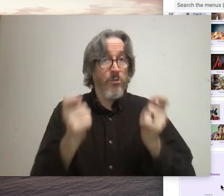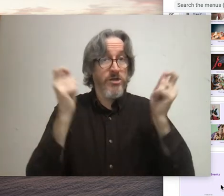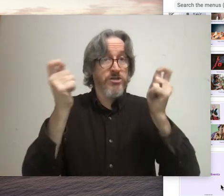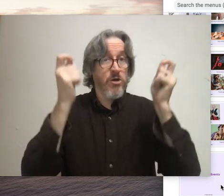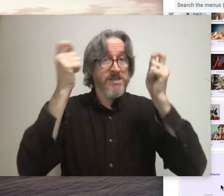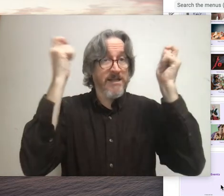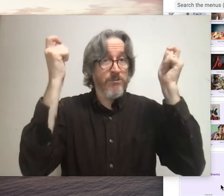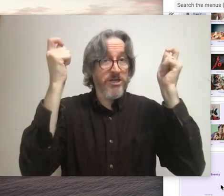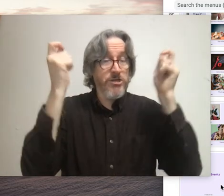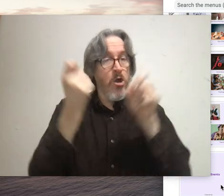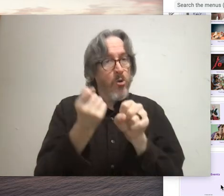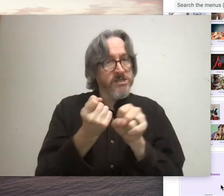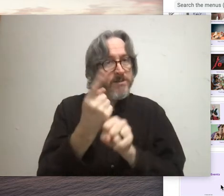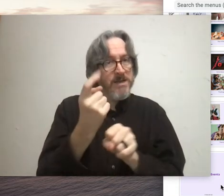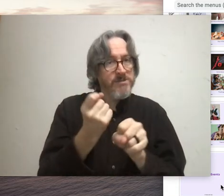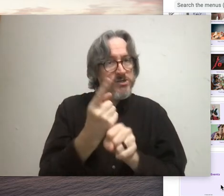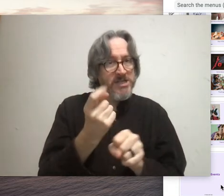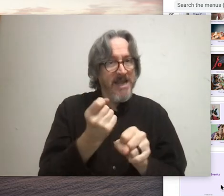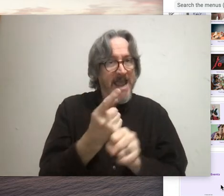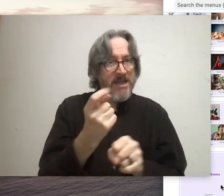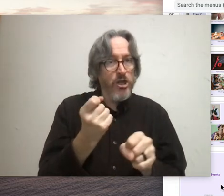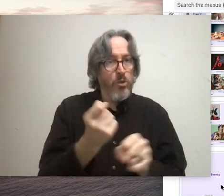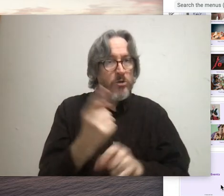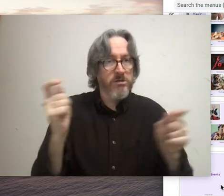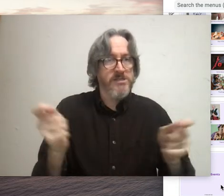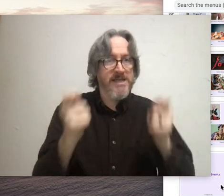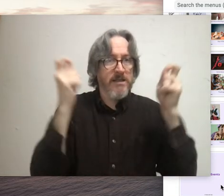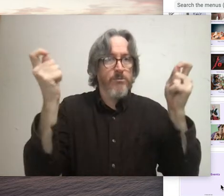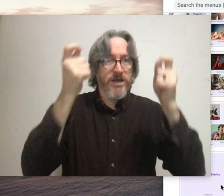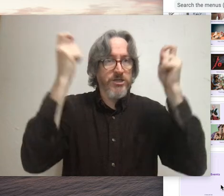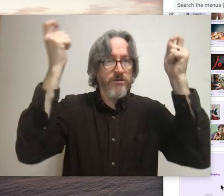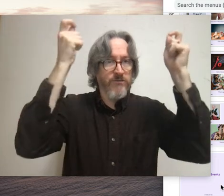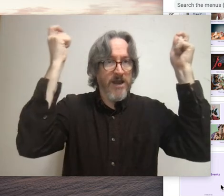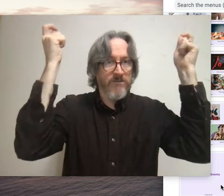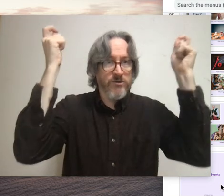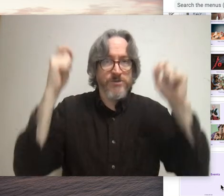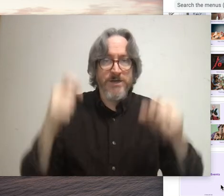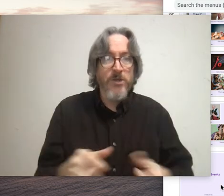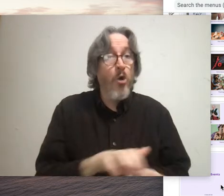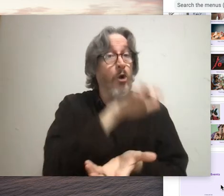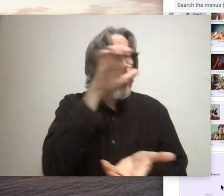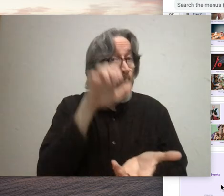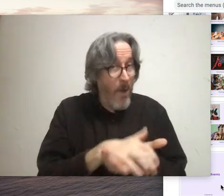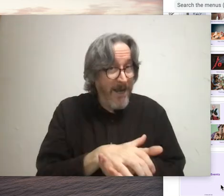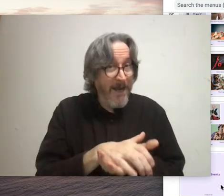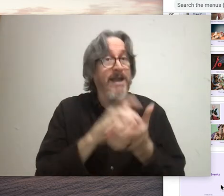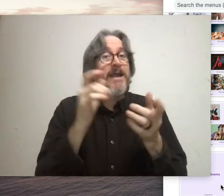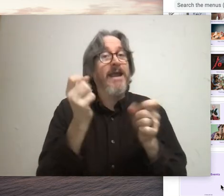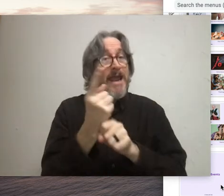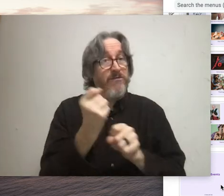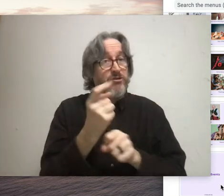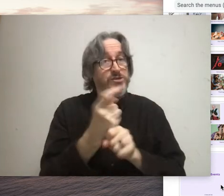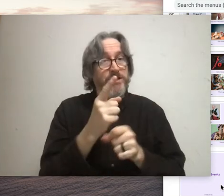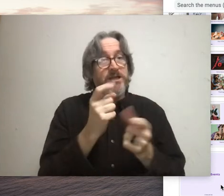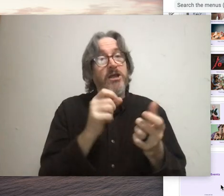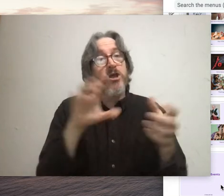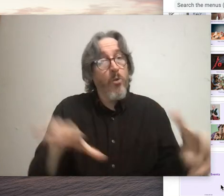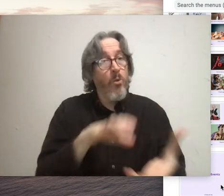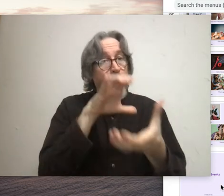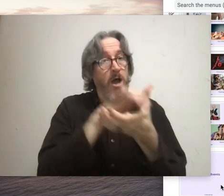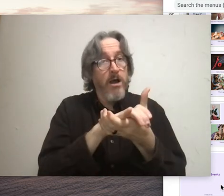Anniversary, we go with celebration, or sometimes you'll see annual celebration for anniversary, or wedding